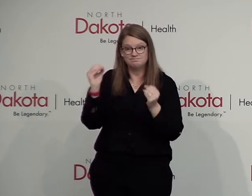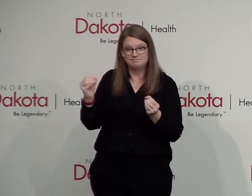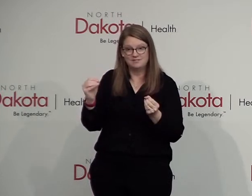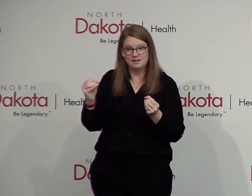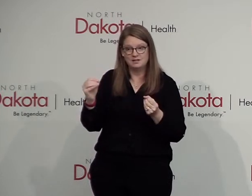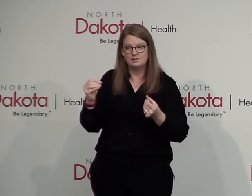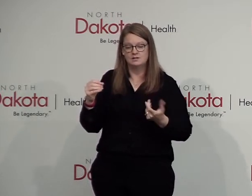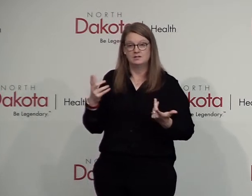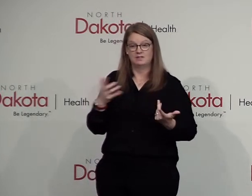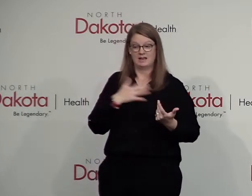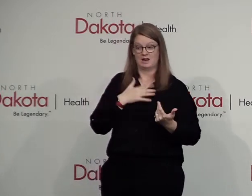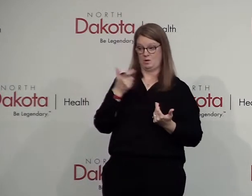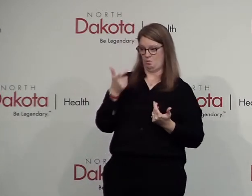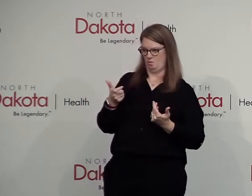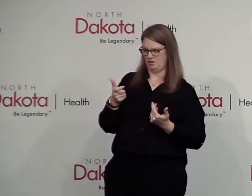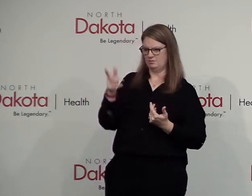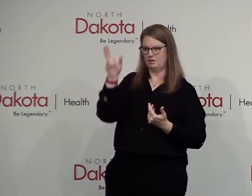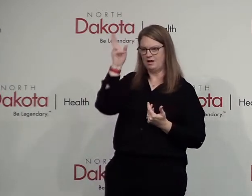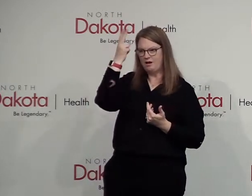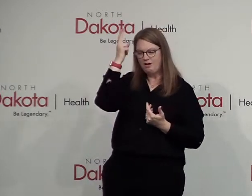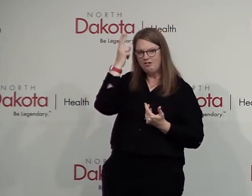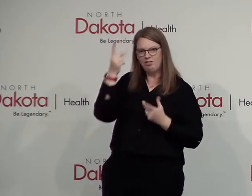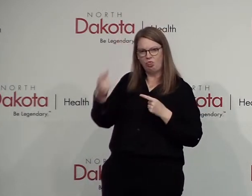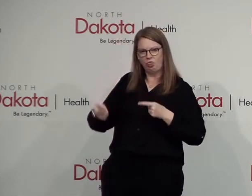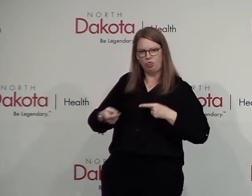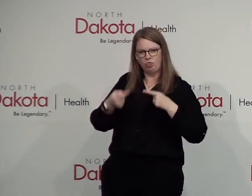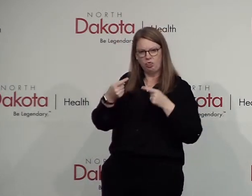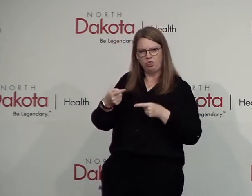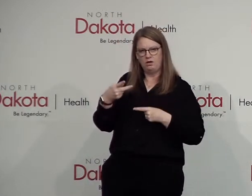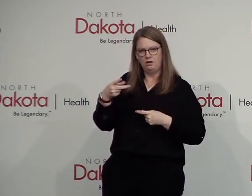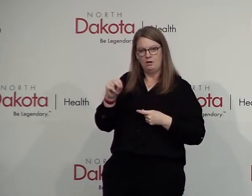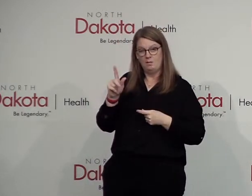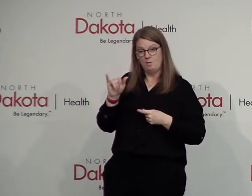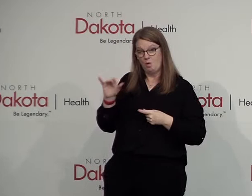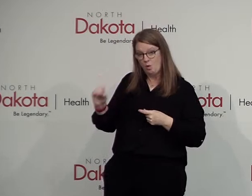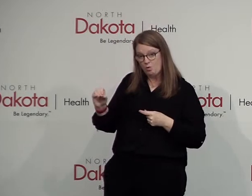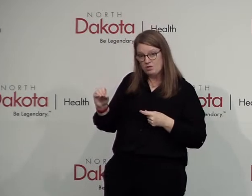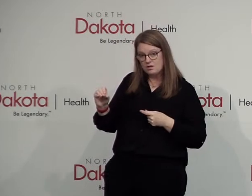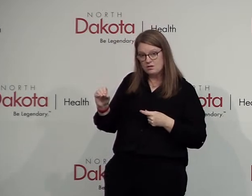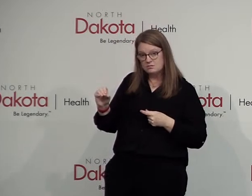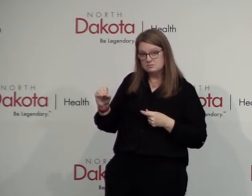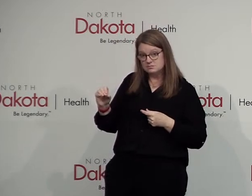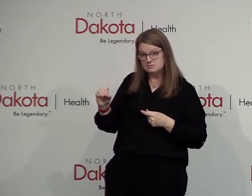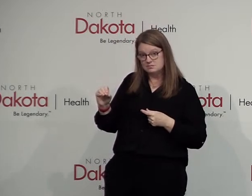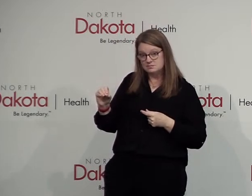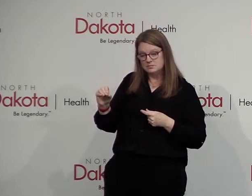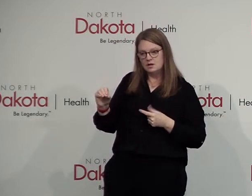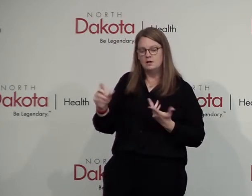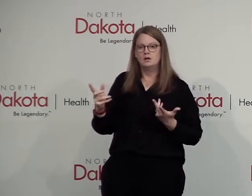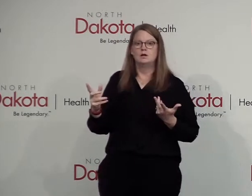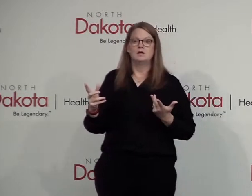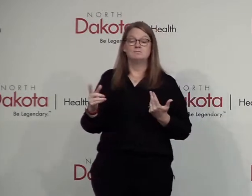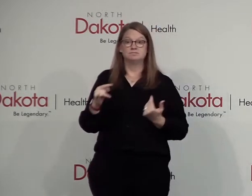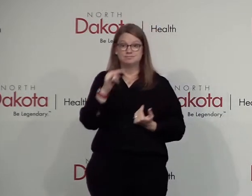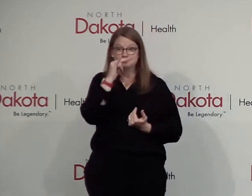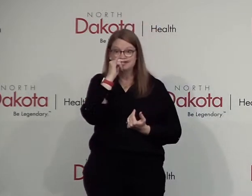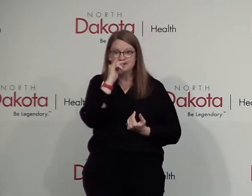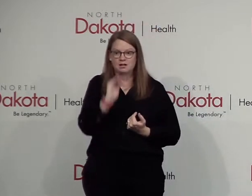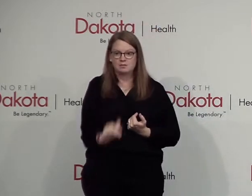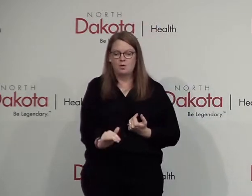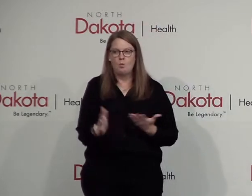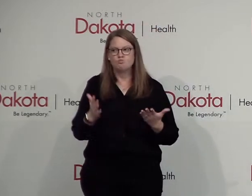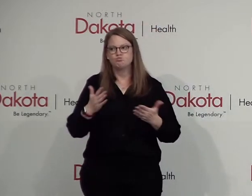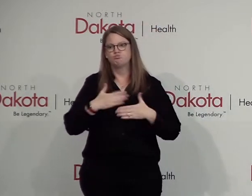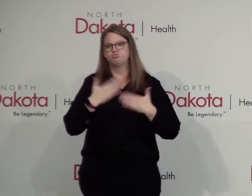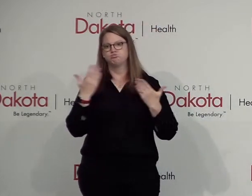to watch my uncle struggle with polio. And so it was with incredible joy when we were kids